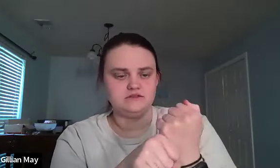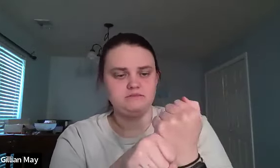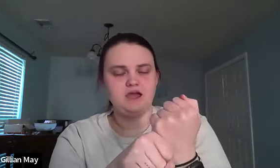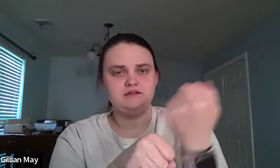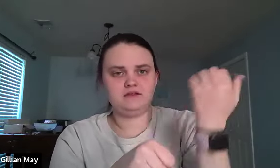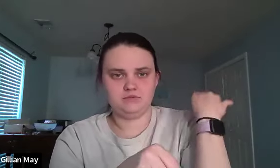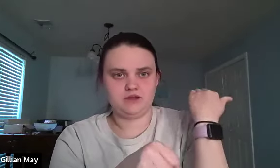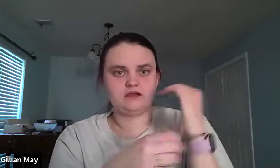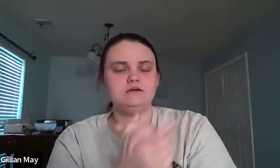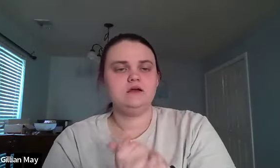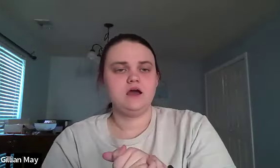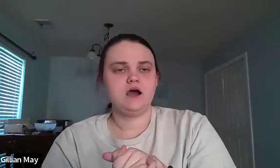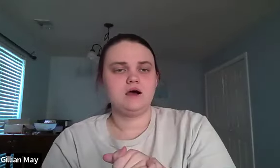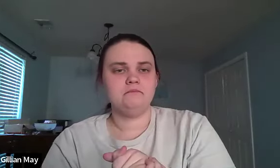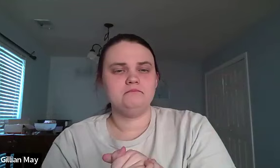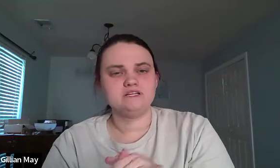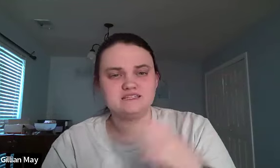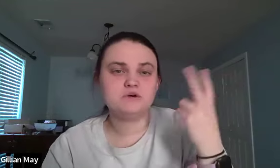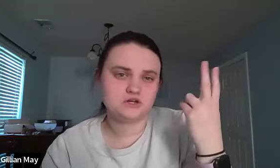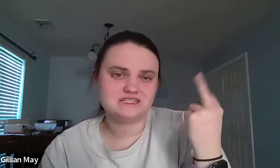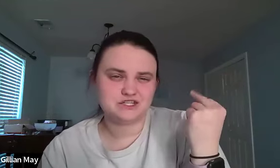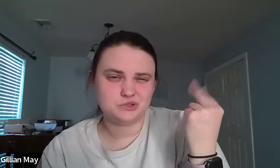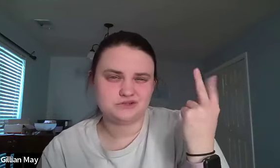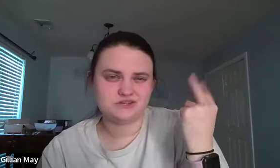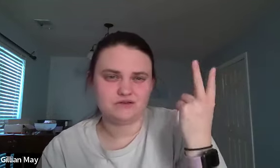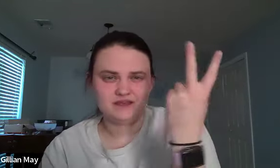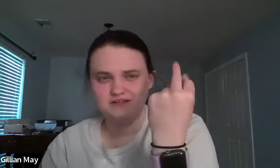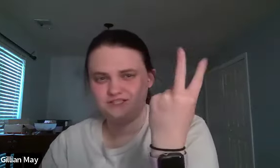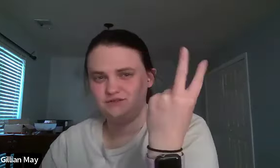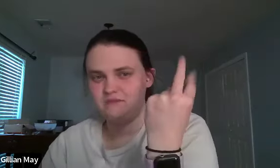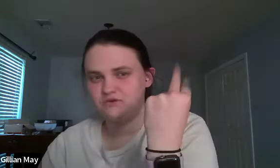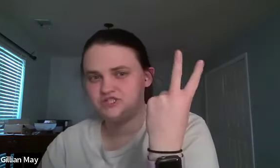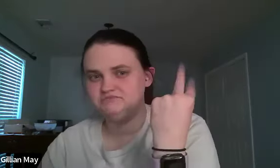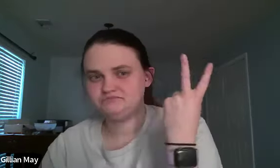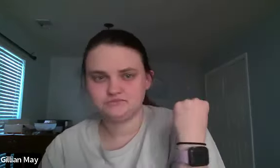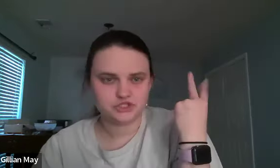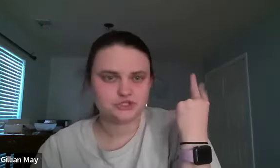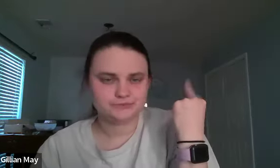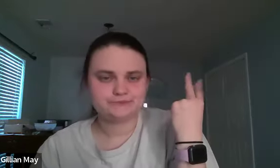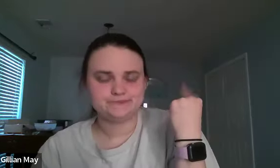They pat and they bring back. But someone could say 2 years ago. They kind of just do that motion too.